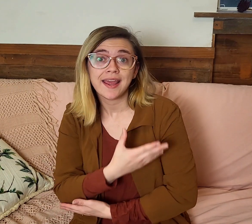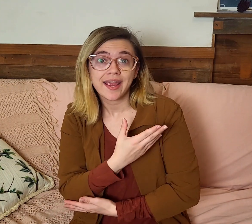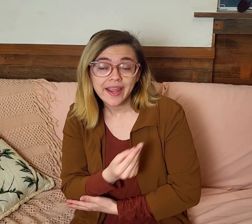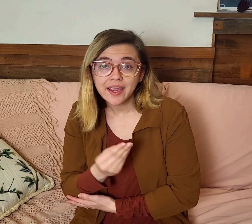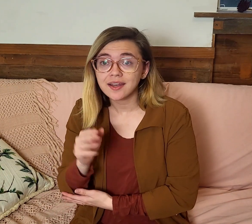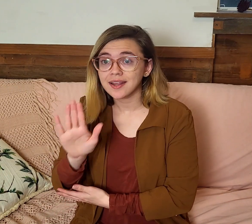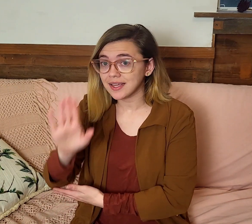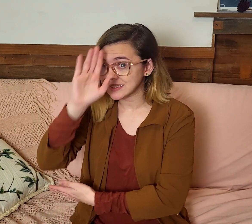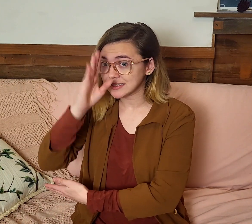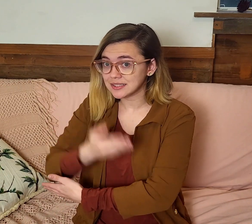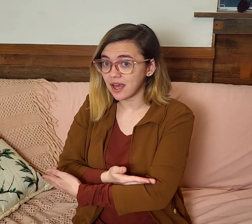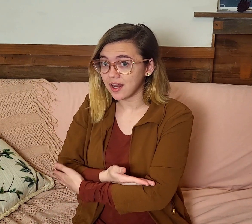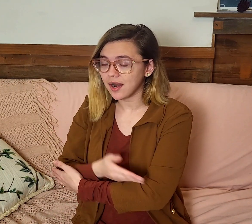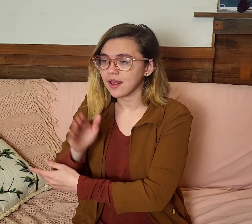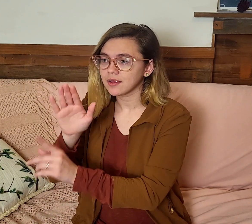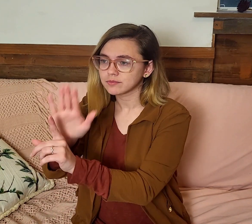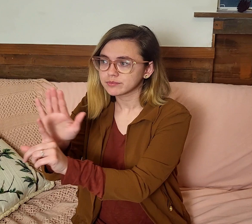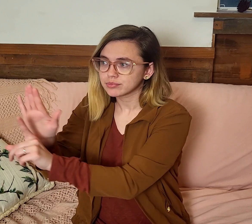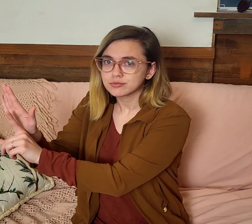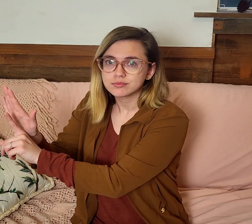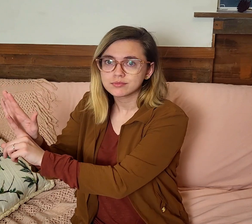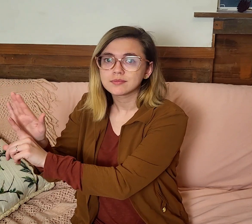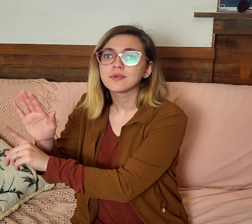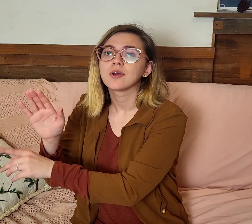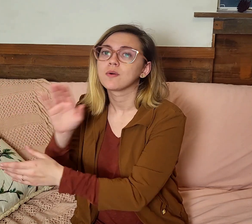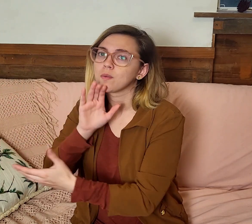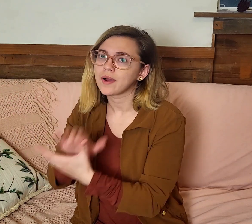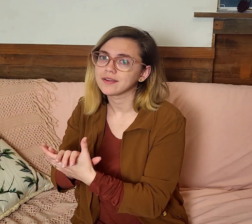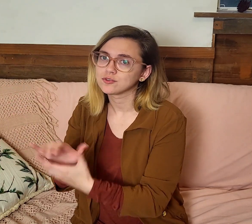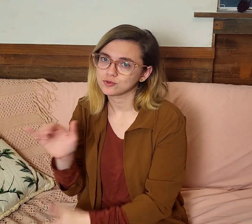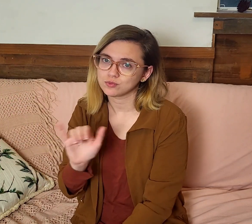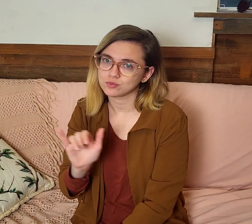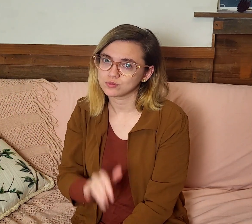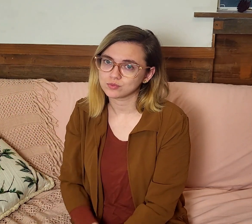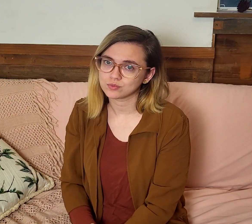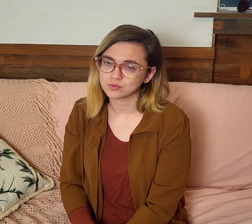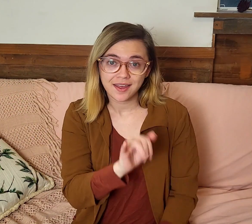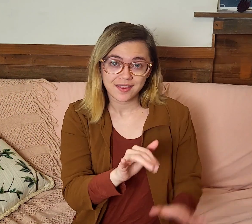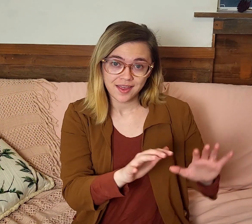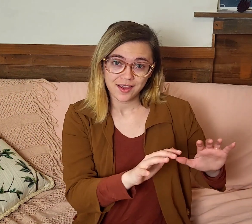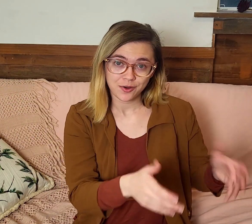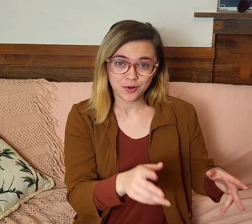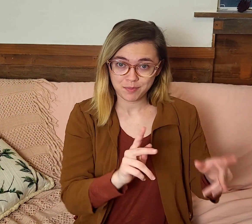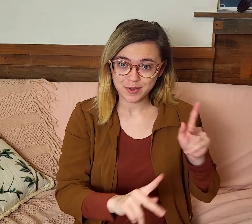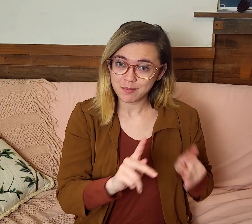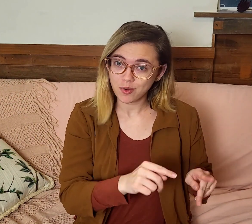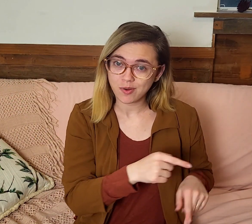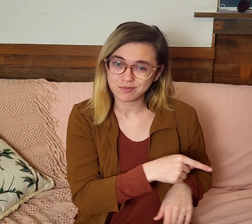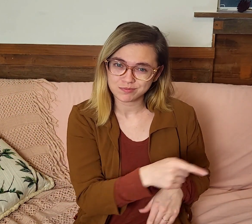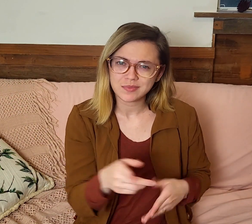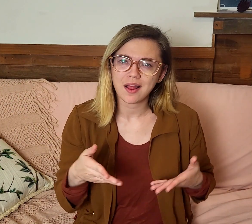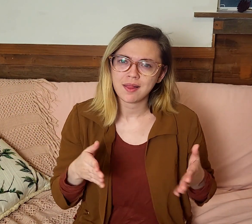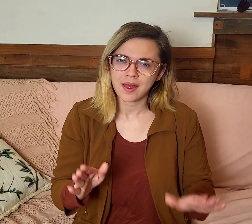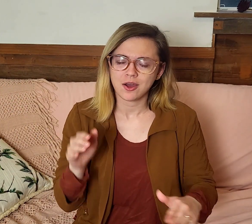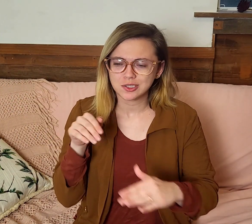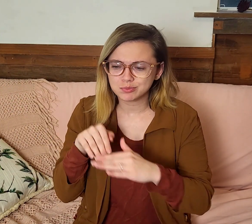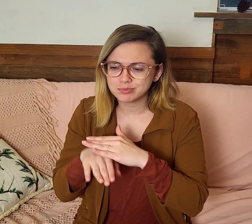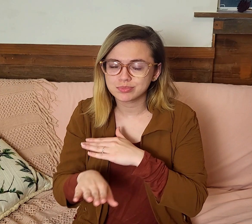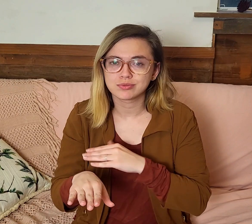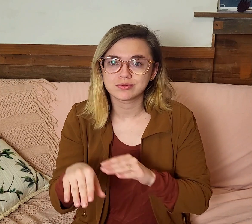3 sons, along with his sons' wives. That group of people, they would be allowed to enter